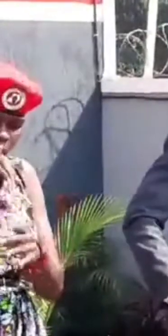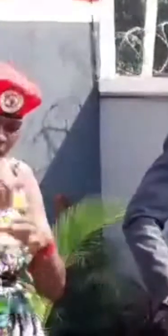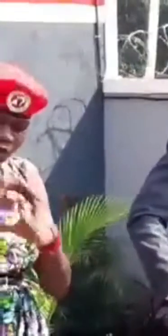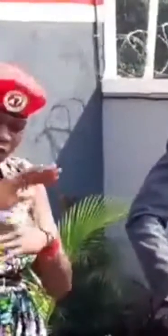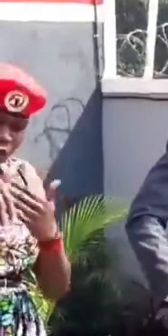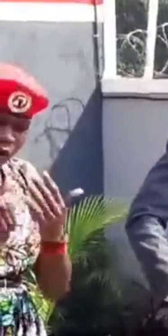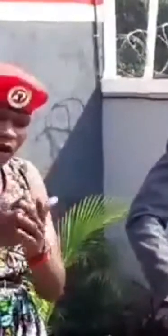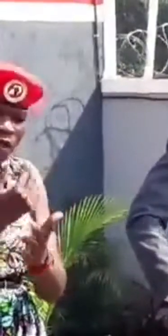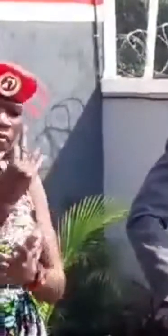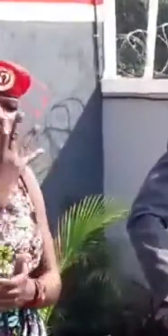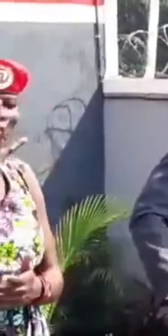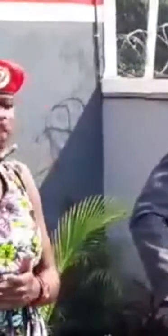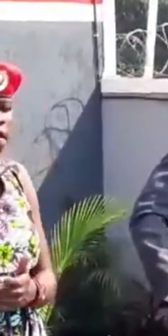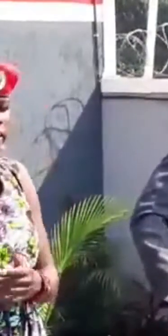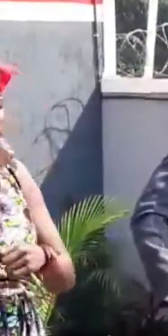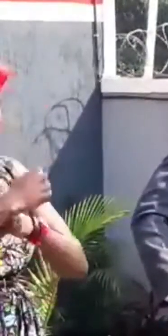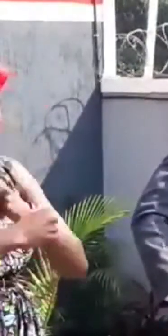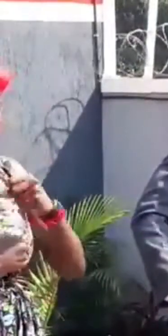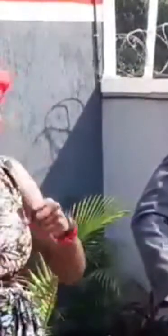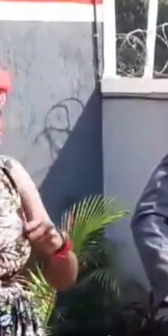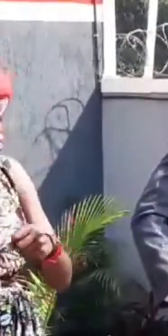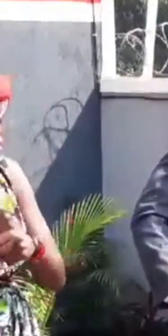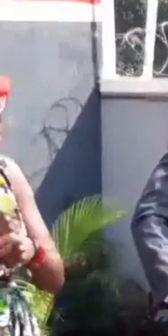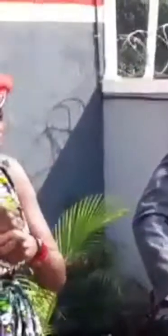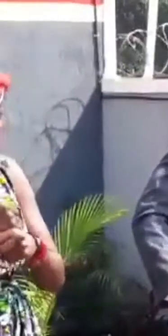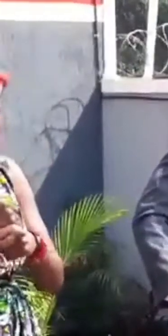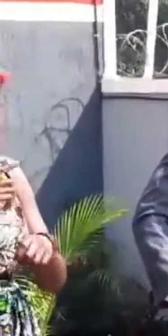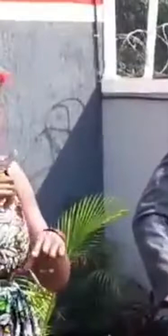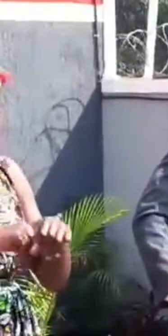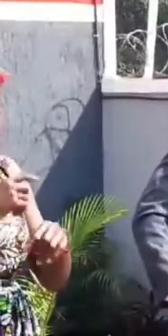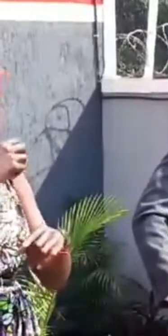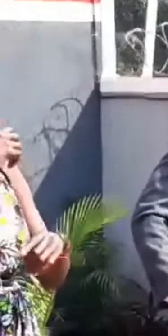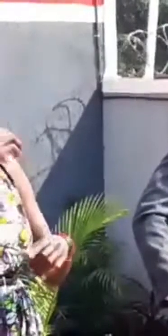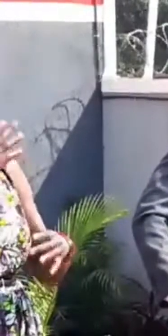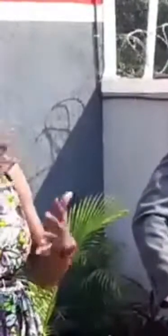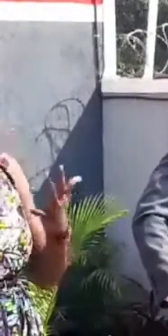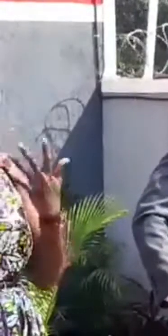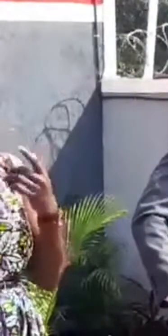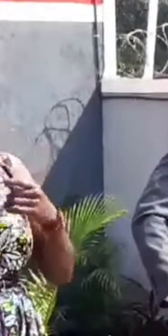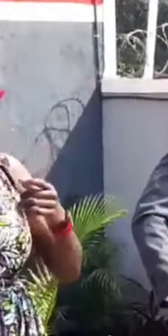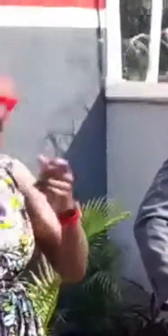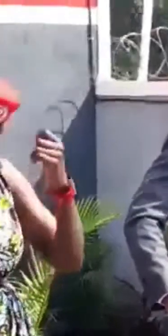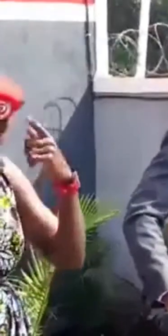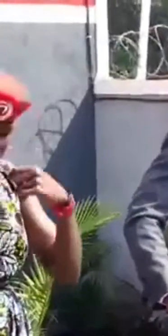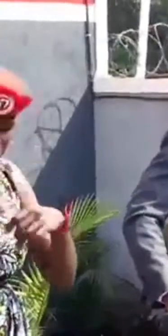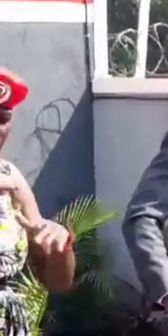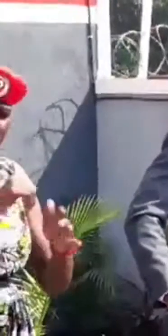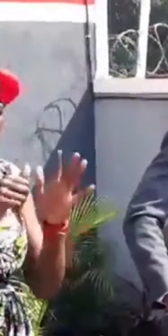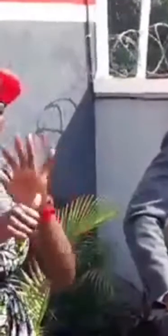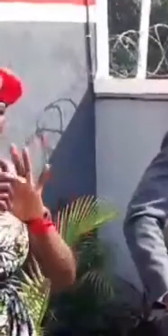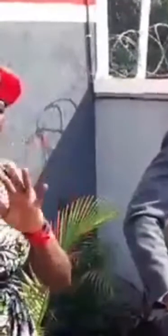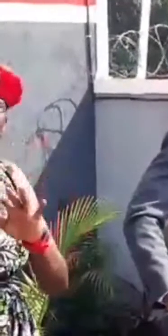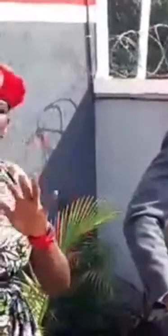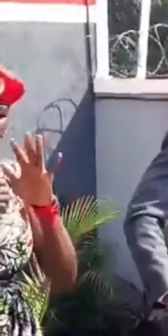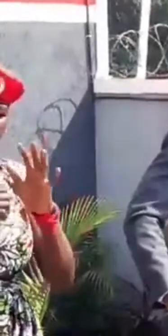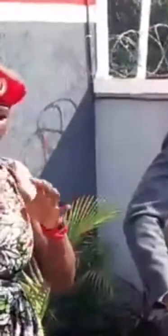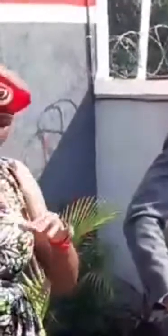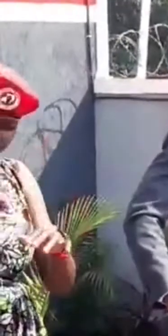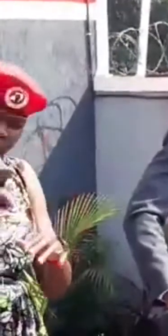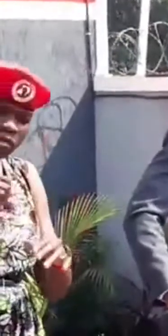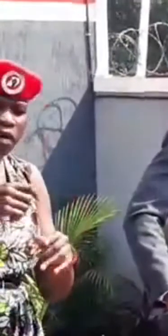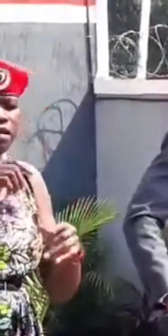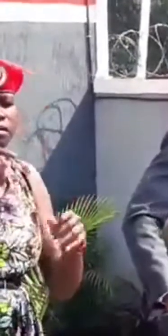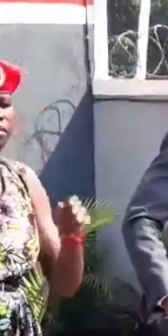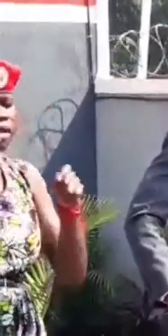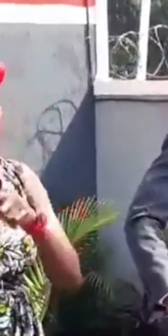years, the 35 years of blood and tears under the repressive regime of blood and